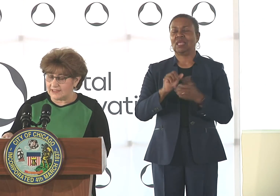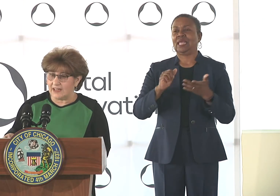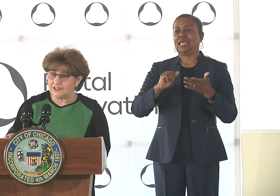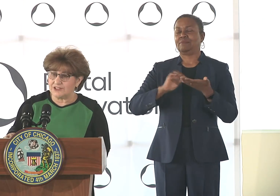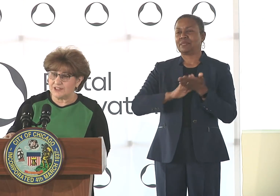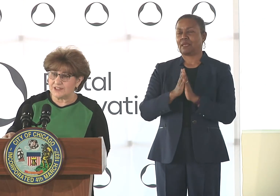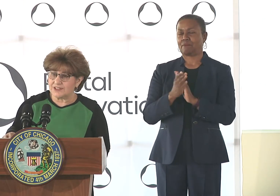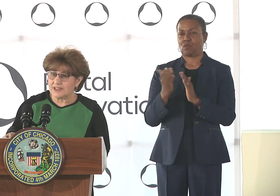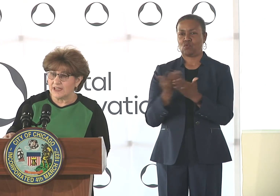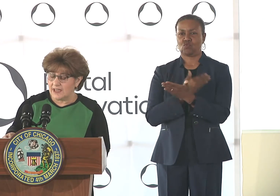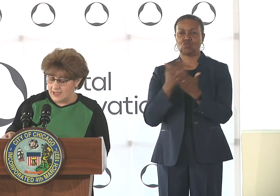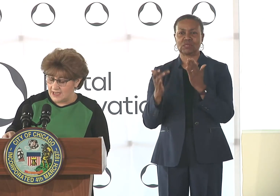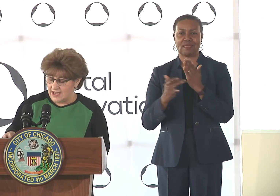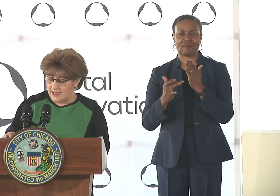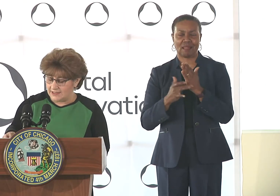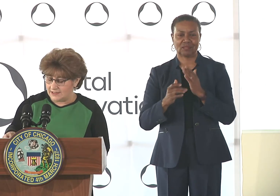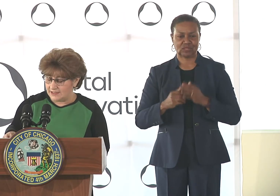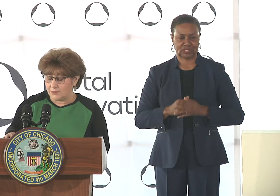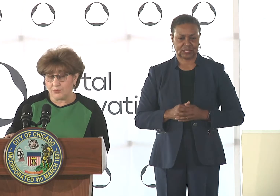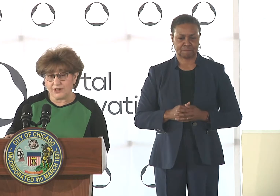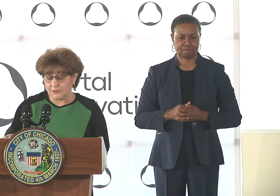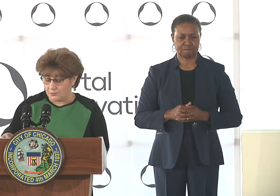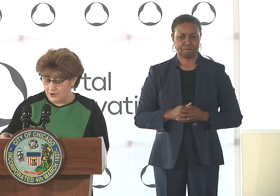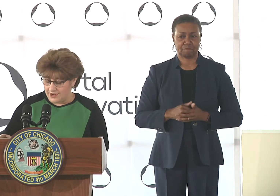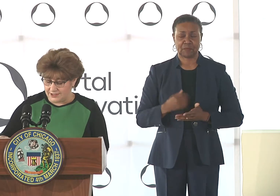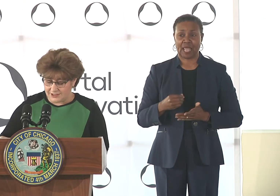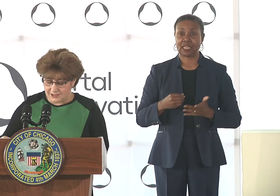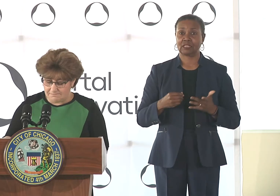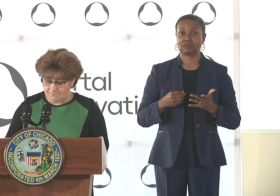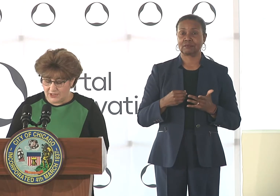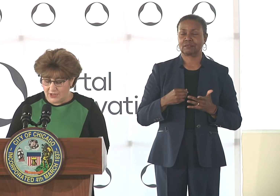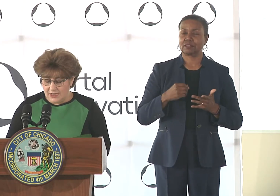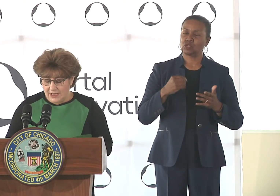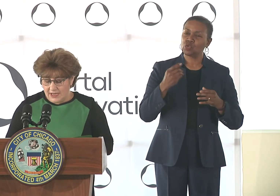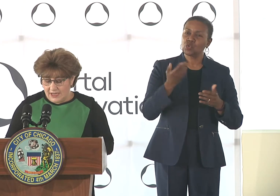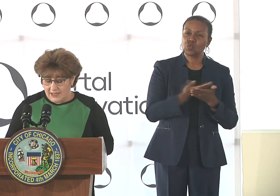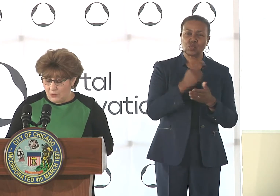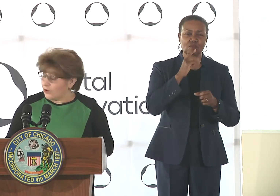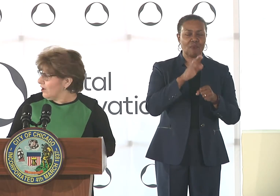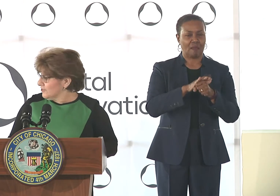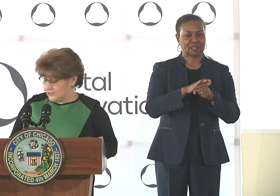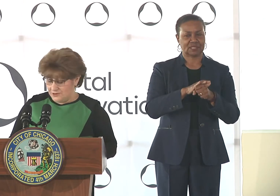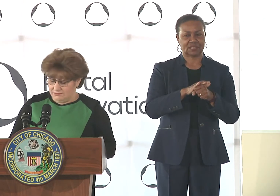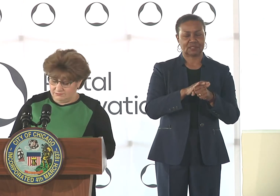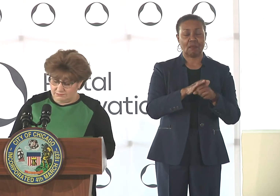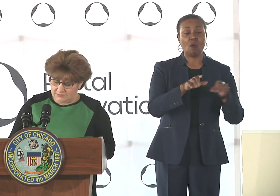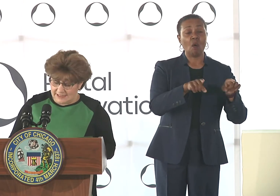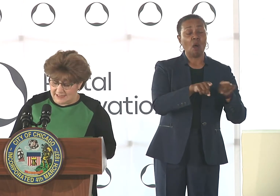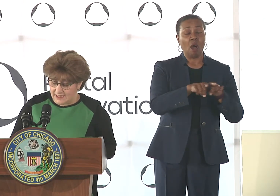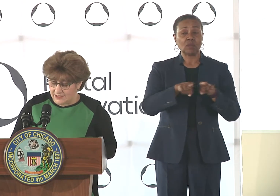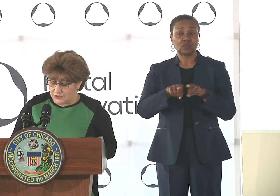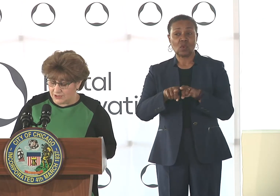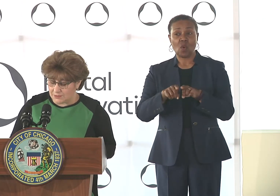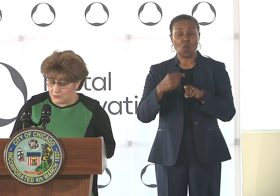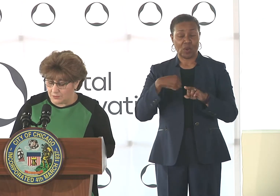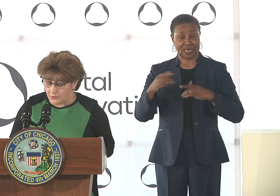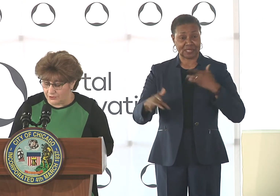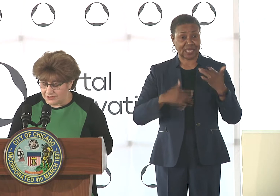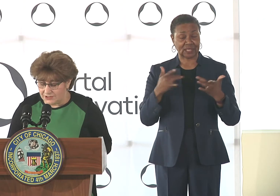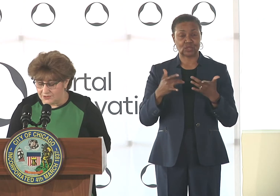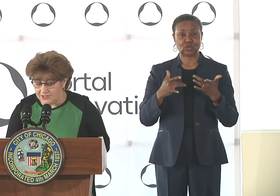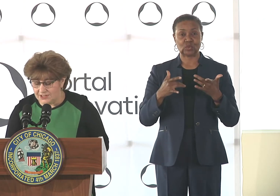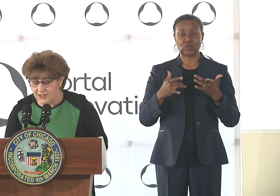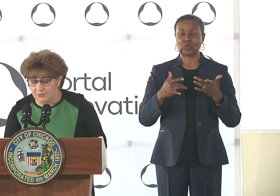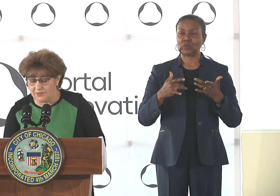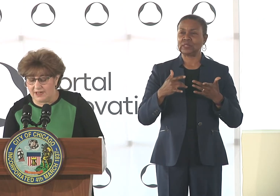new technologies and breakthrough products. Now, we're also excited to explore